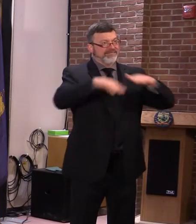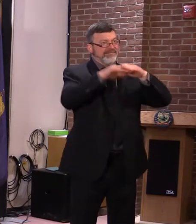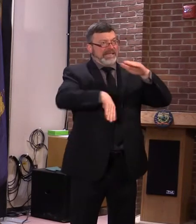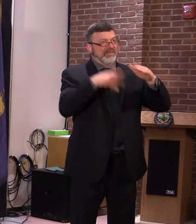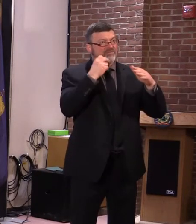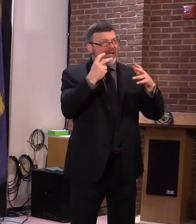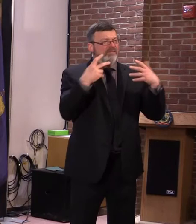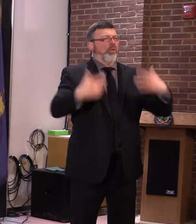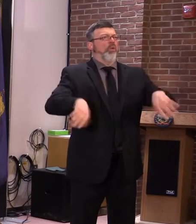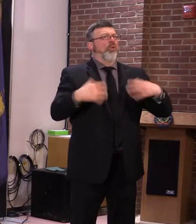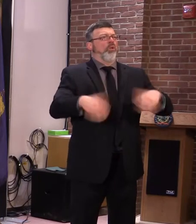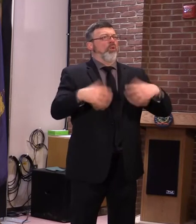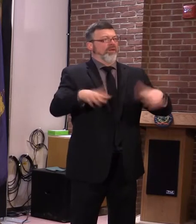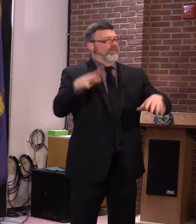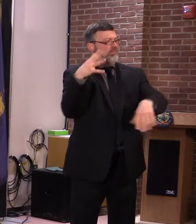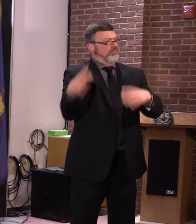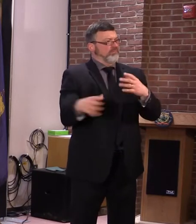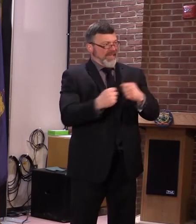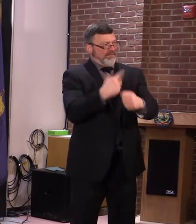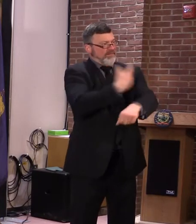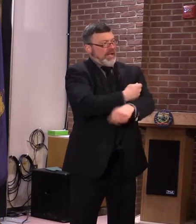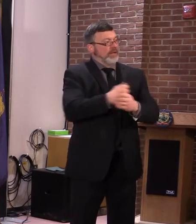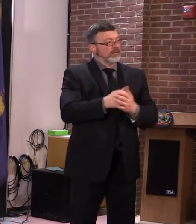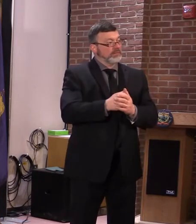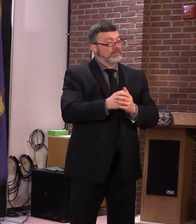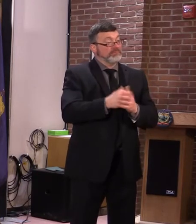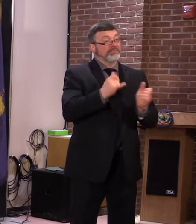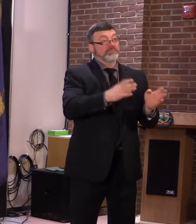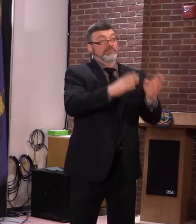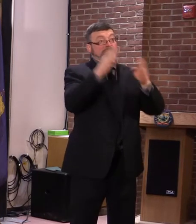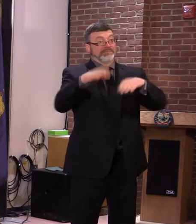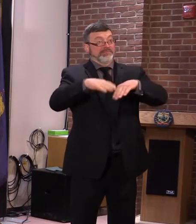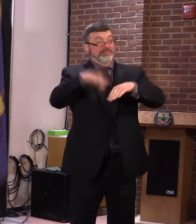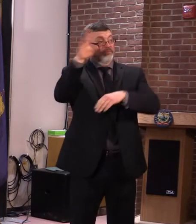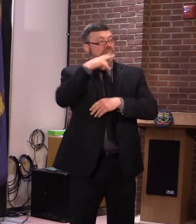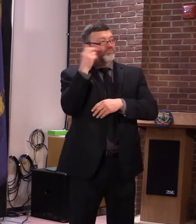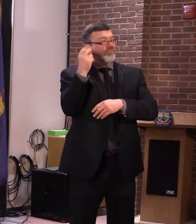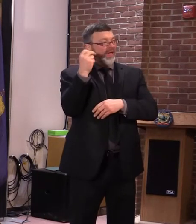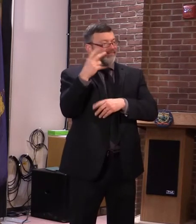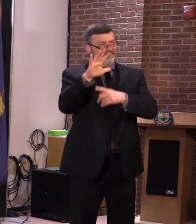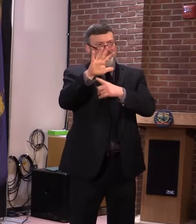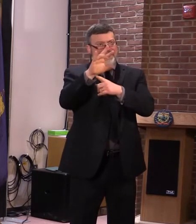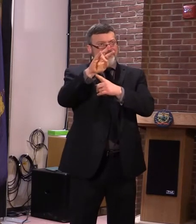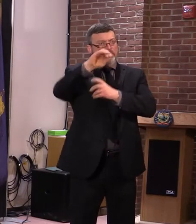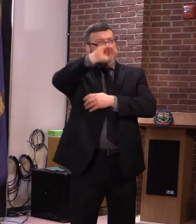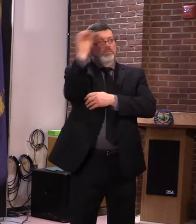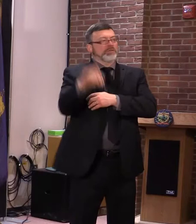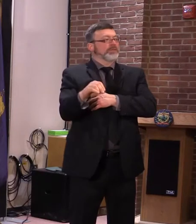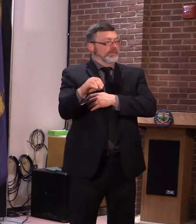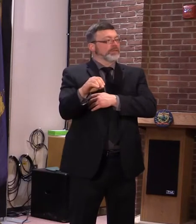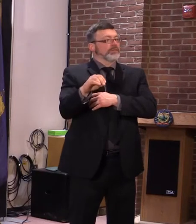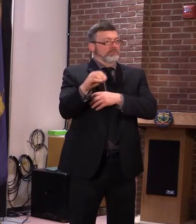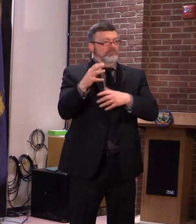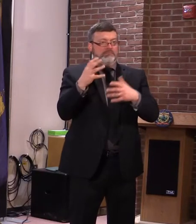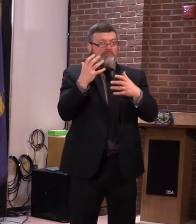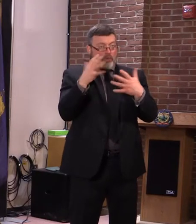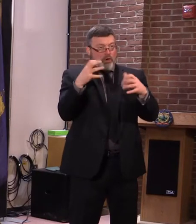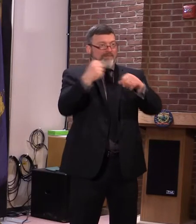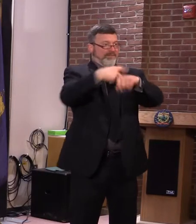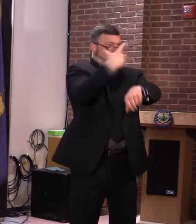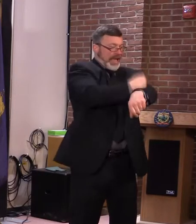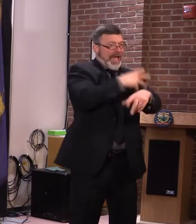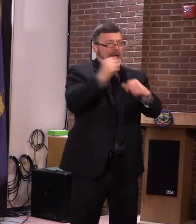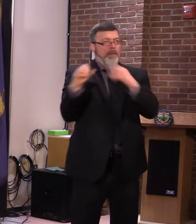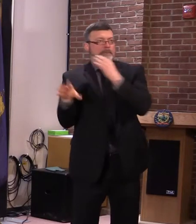57% of Vermonters aged 12 and up are currently up to date. While these vaccination rates are leading